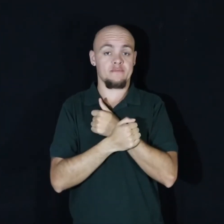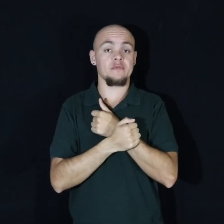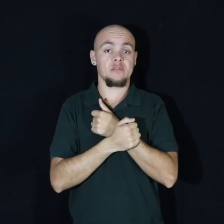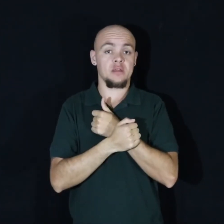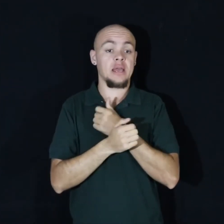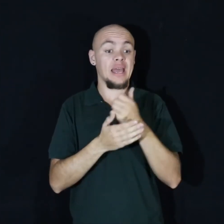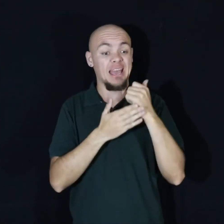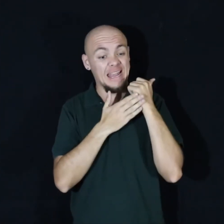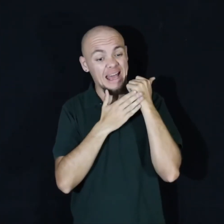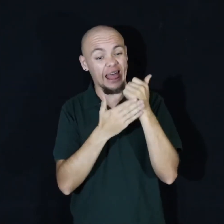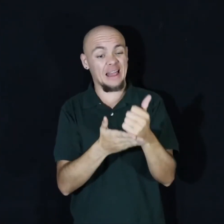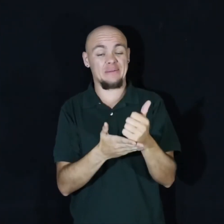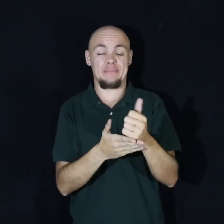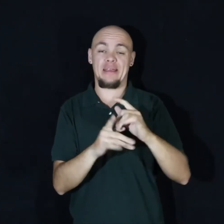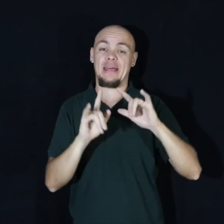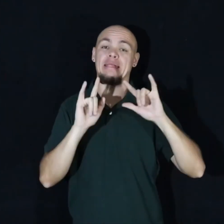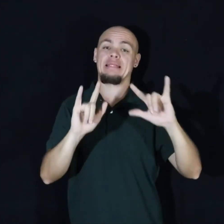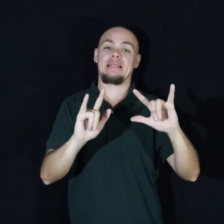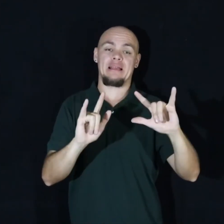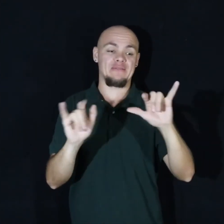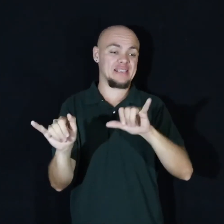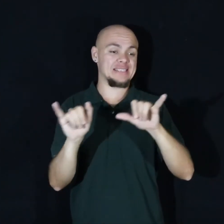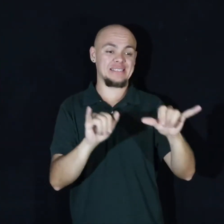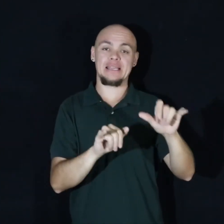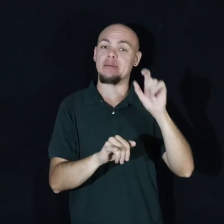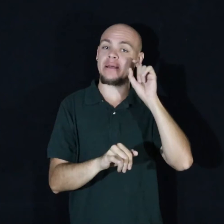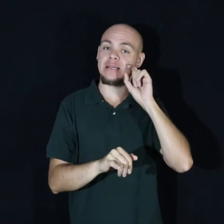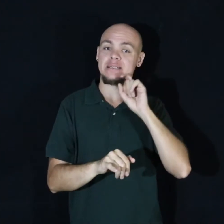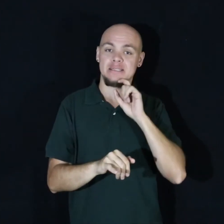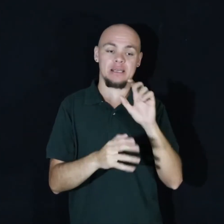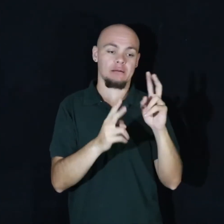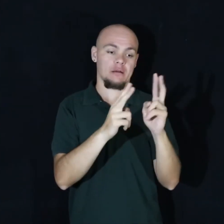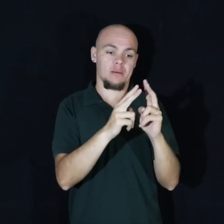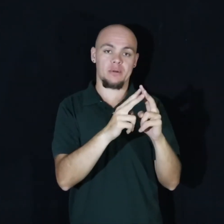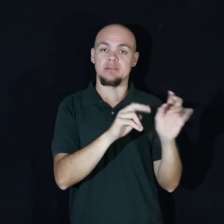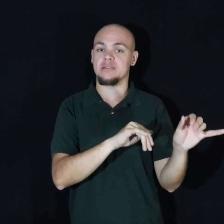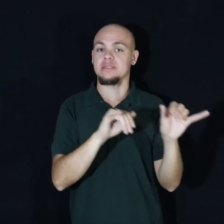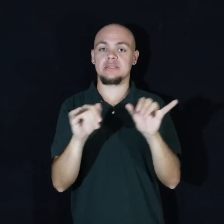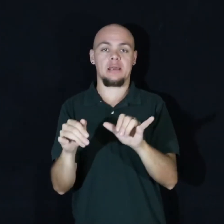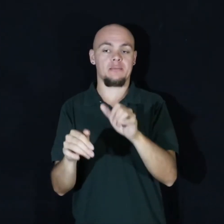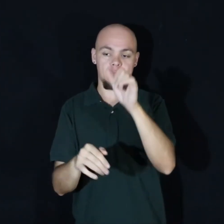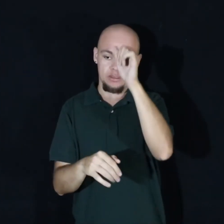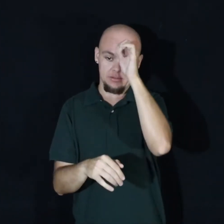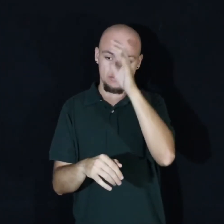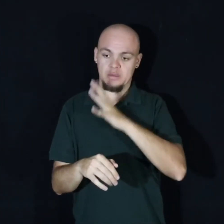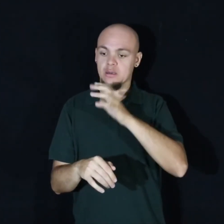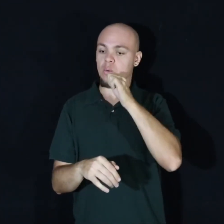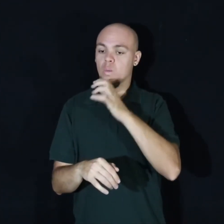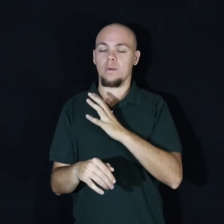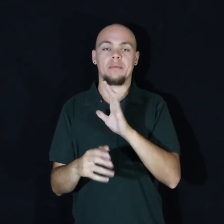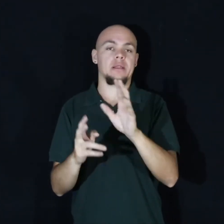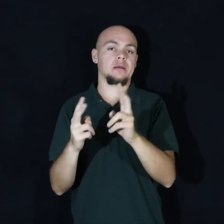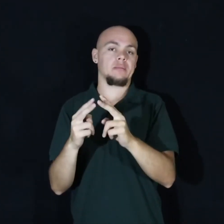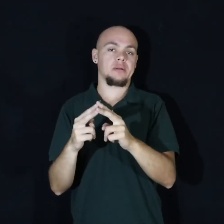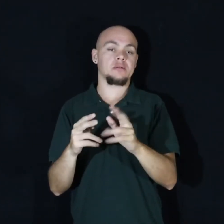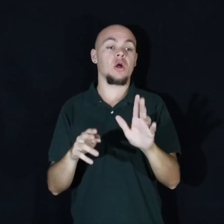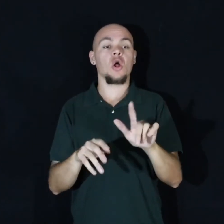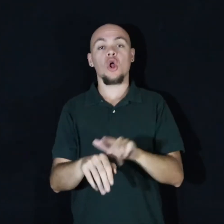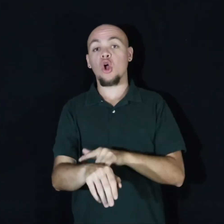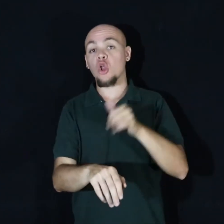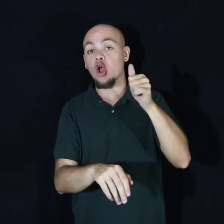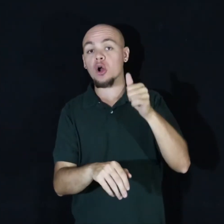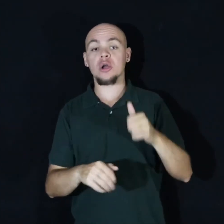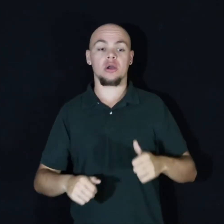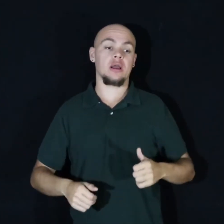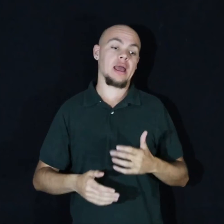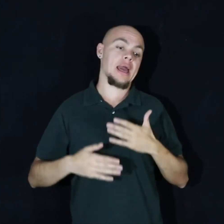show love and to actually help and love same-sex couples in this marriage, to give